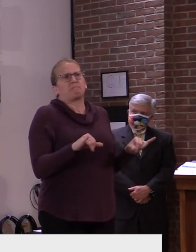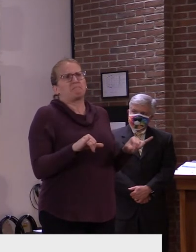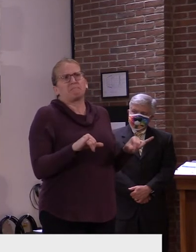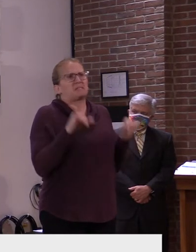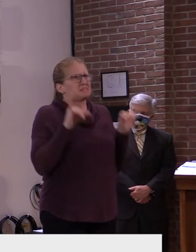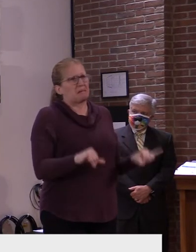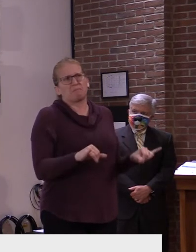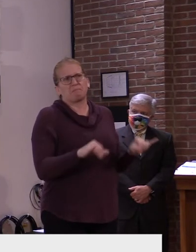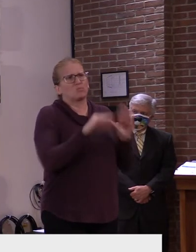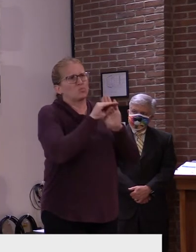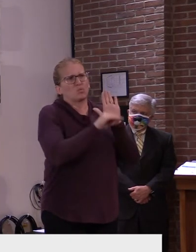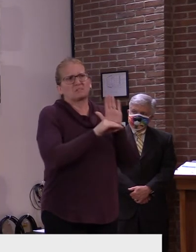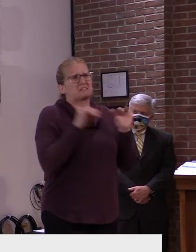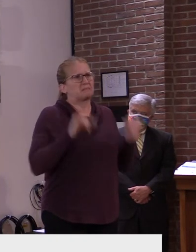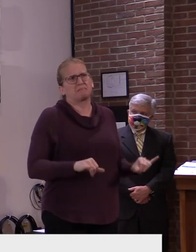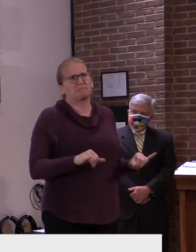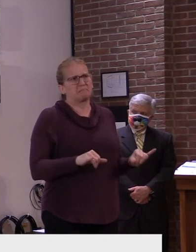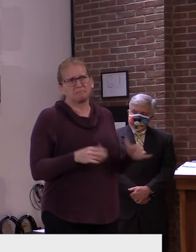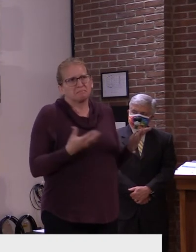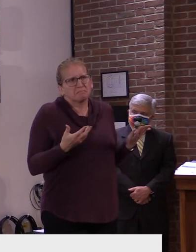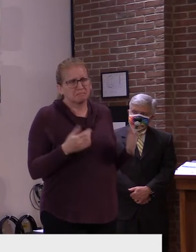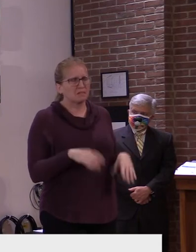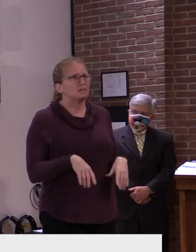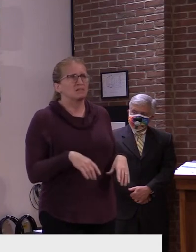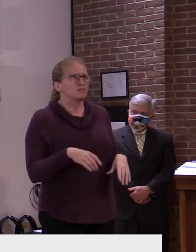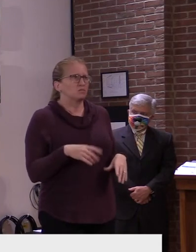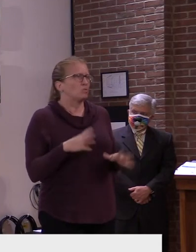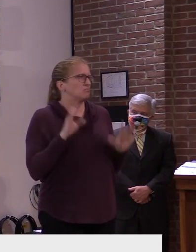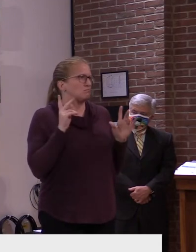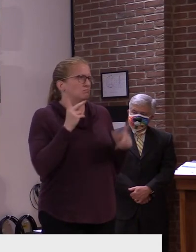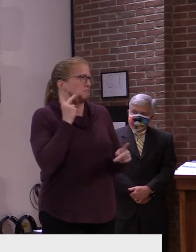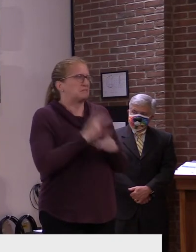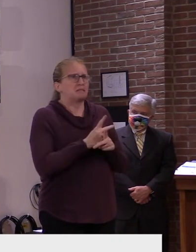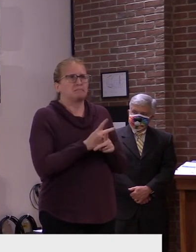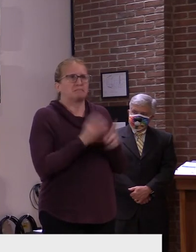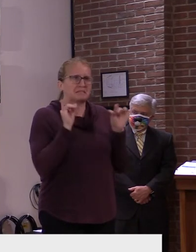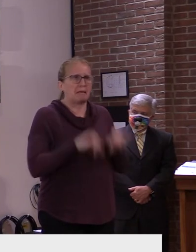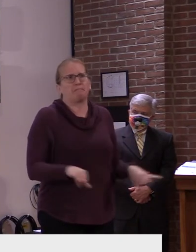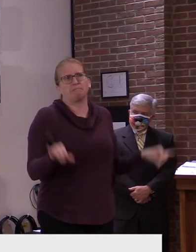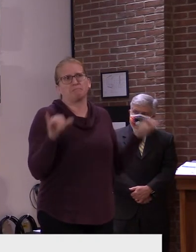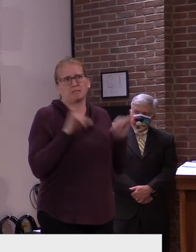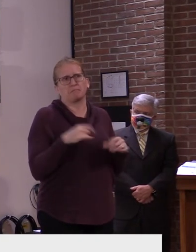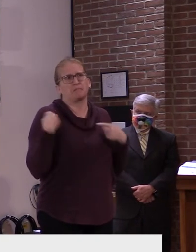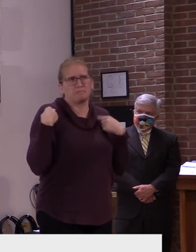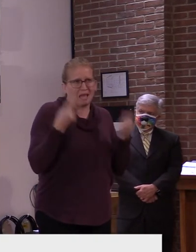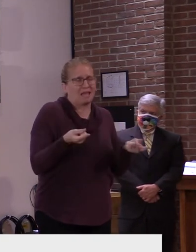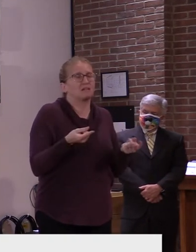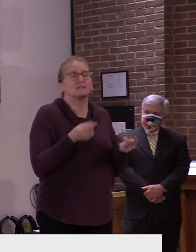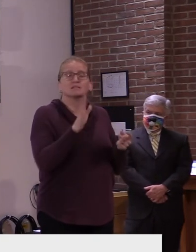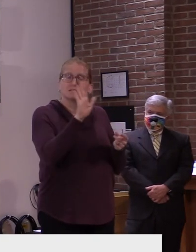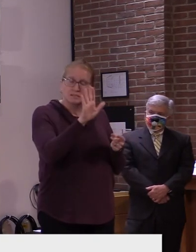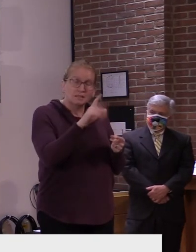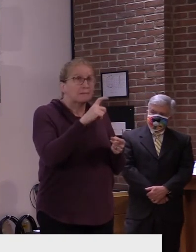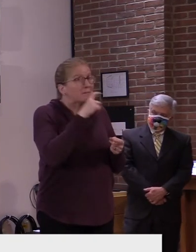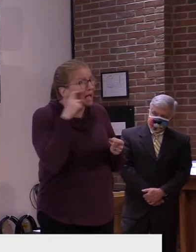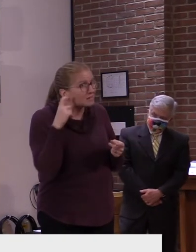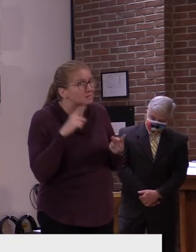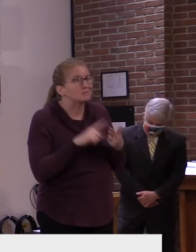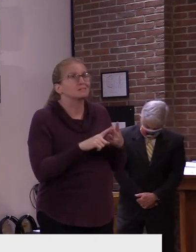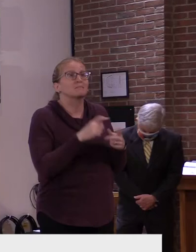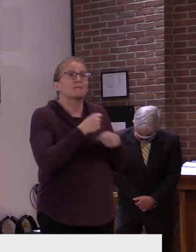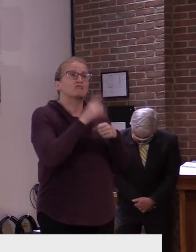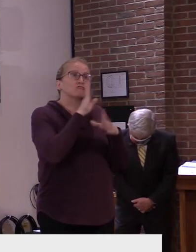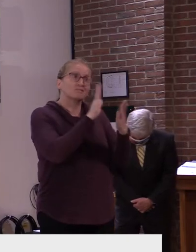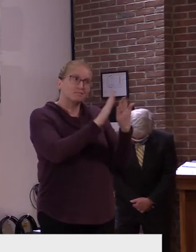So anything that we've been doing thus far, again, I want to emphasize, make sure you wear your mask, keep 6 feet